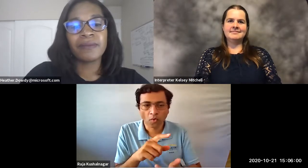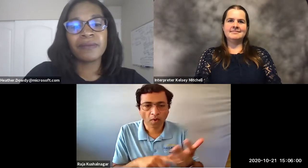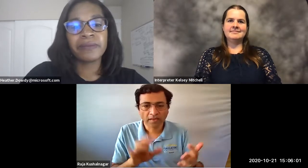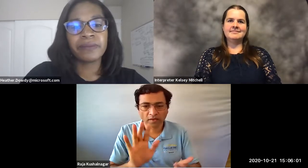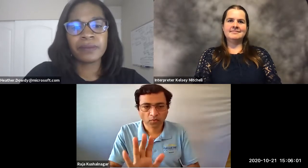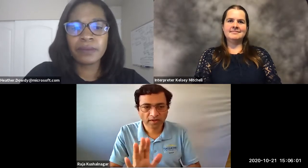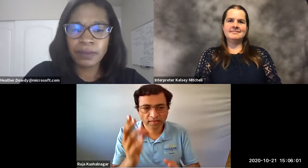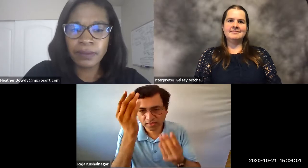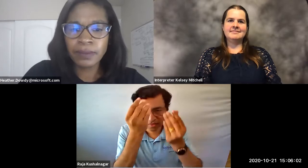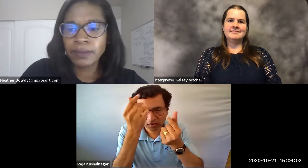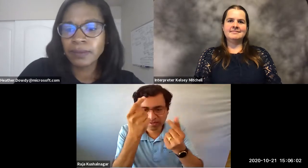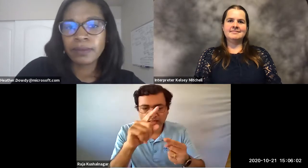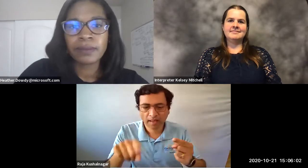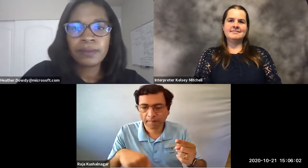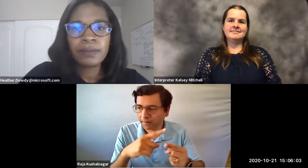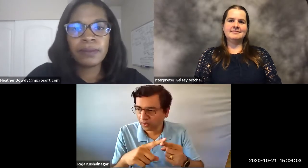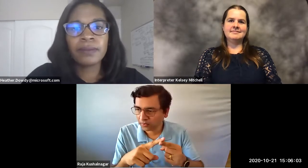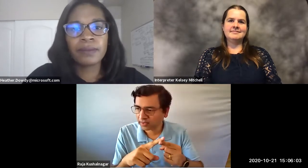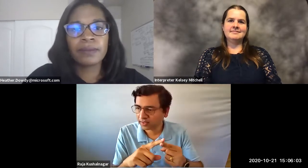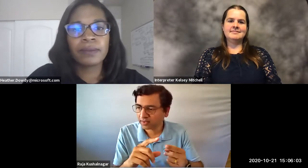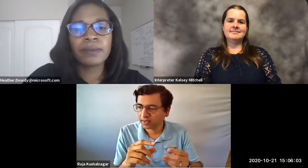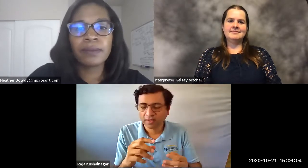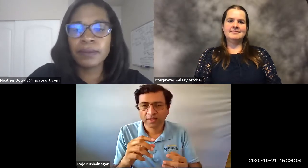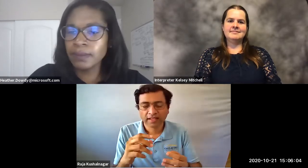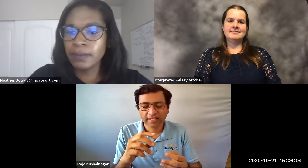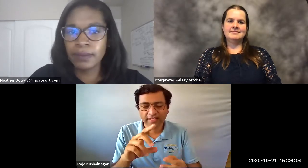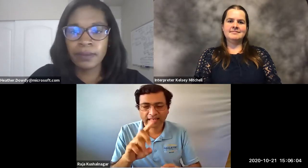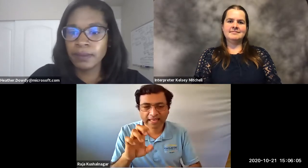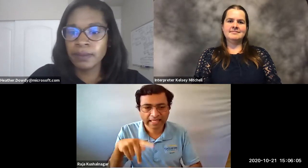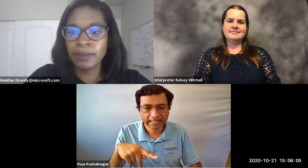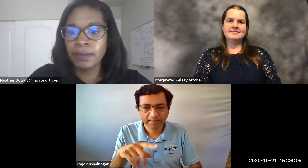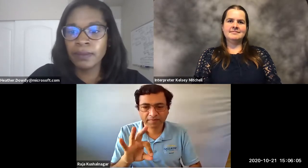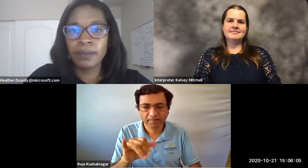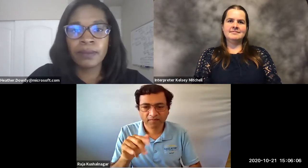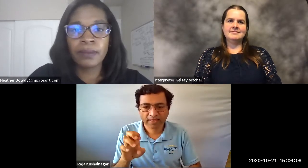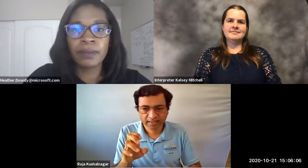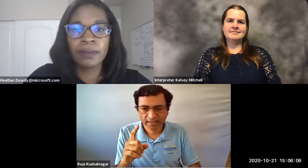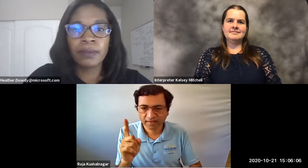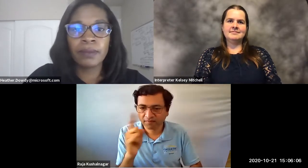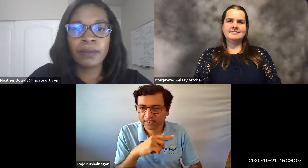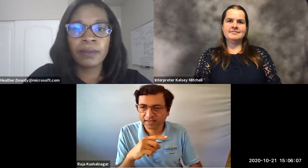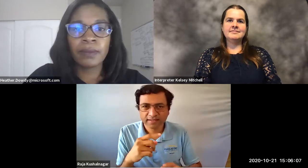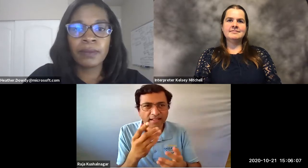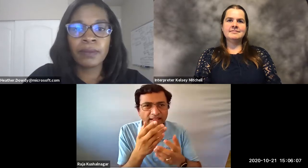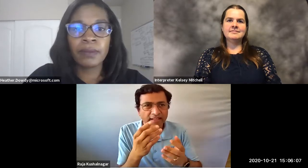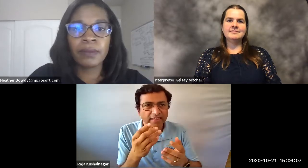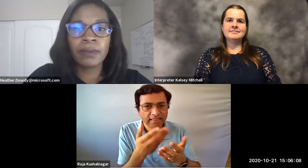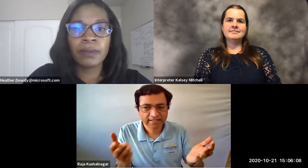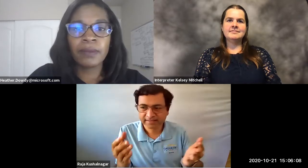Okay, this is Raja. Another question asks, what are your thoughts